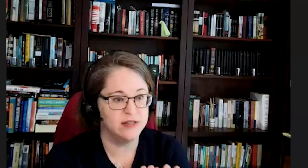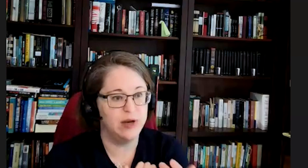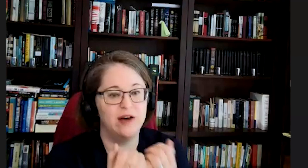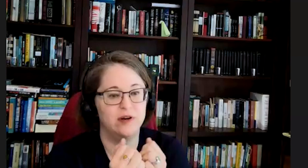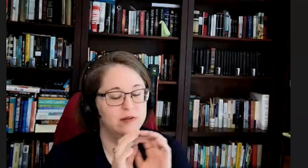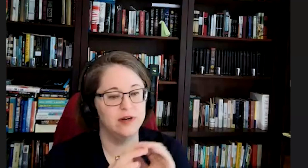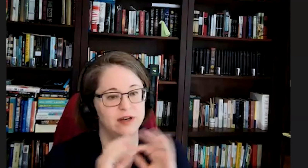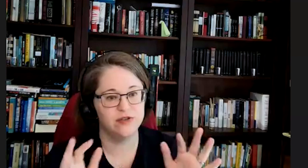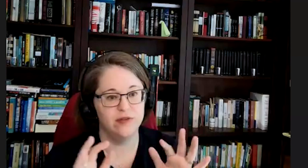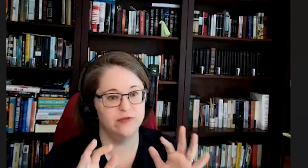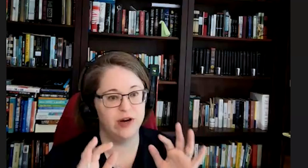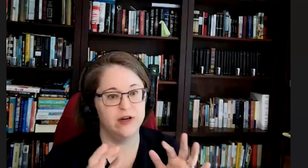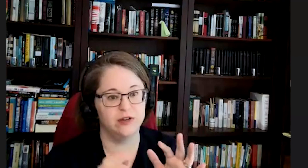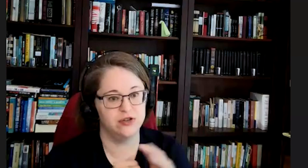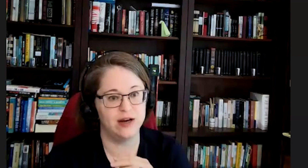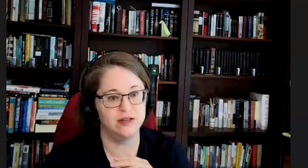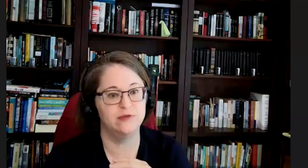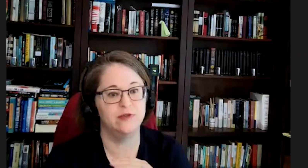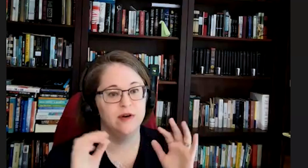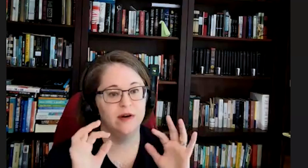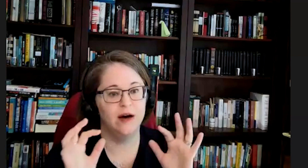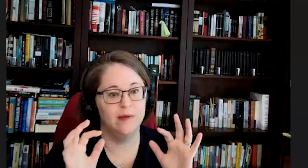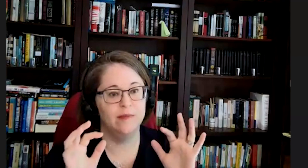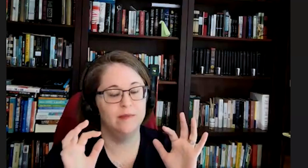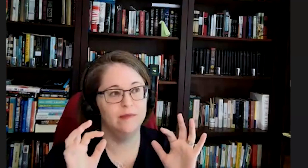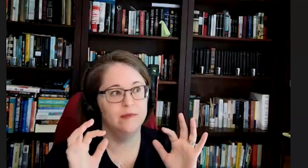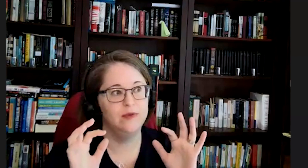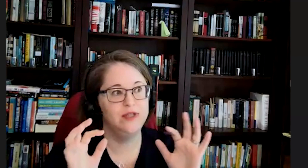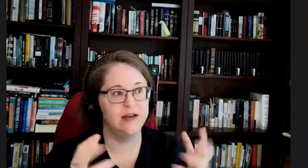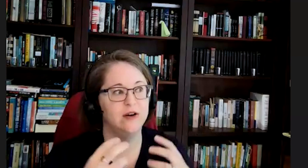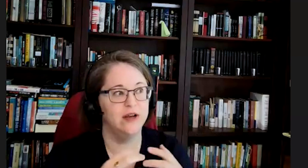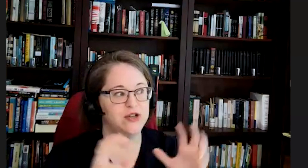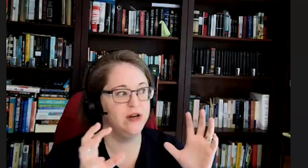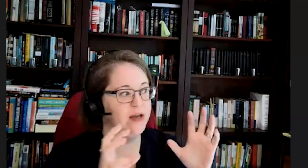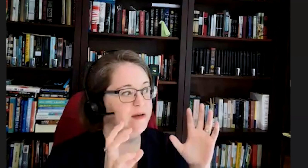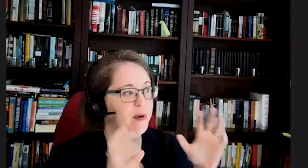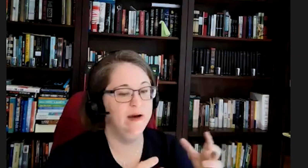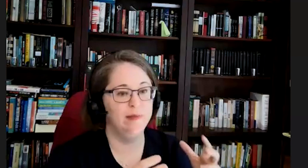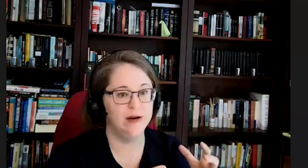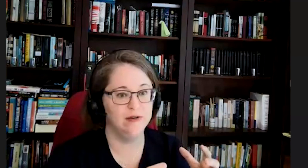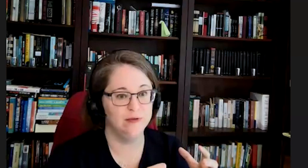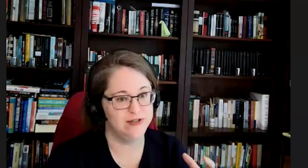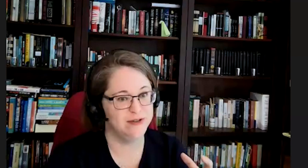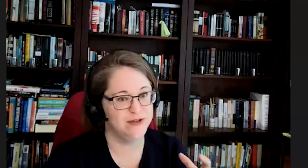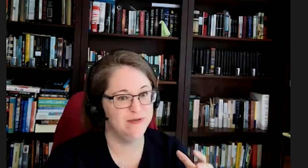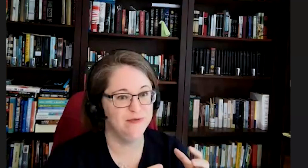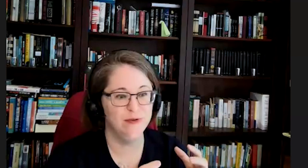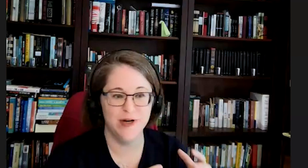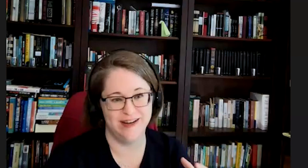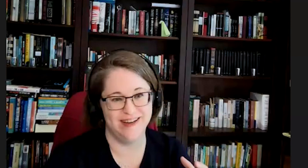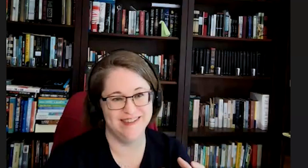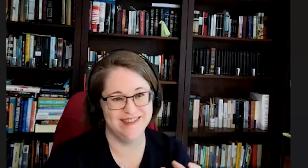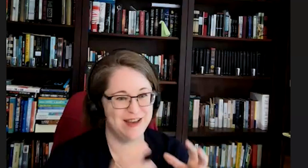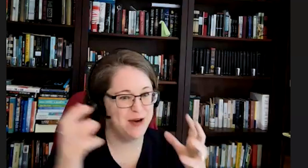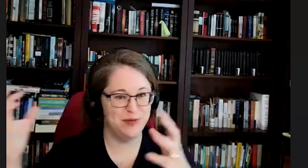this we have a history of a very extractive data collection and biomedical research